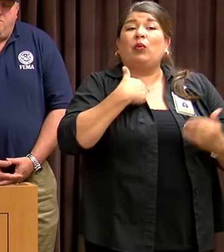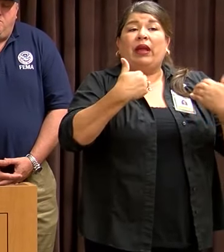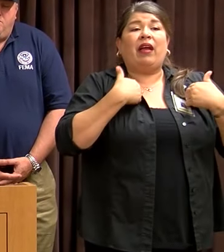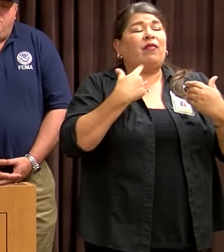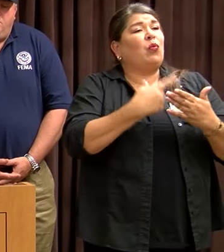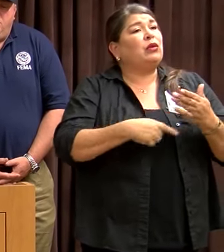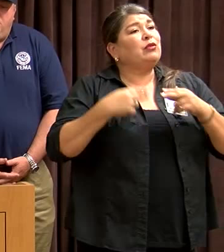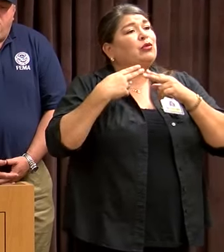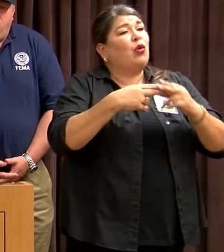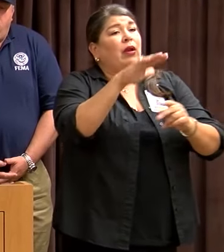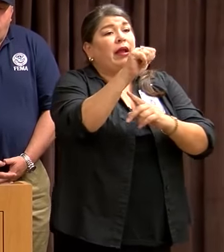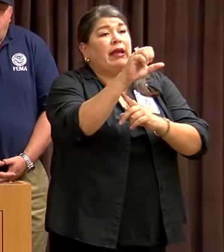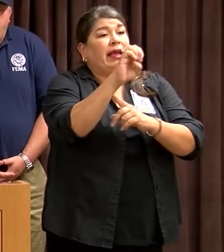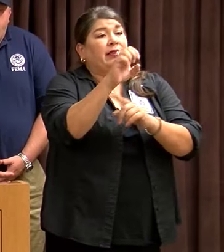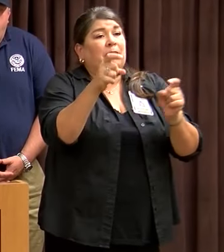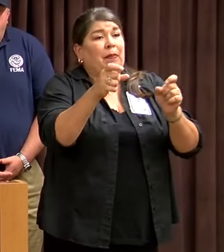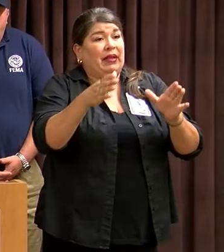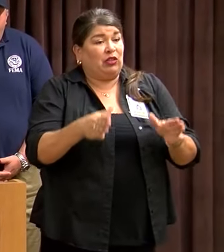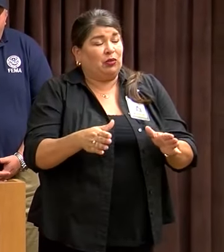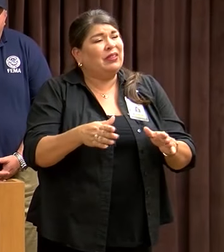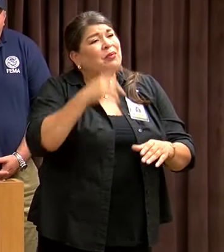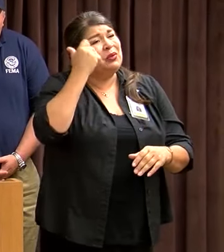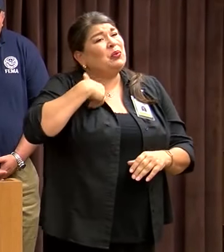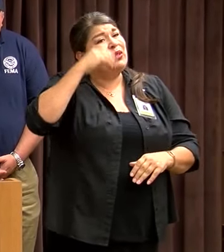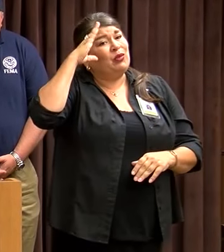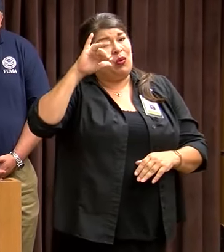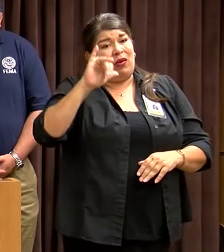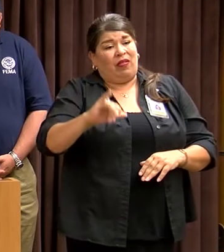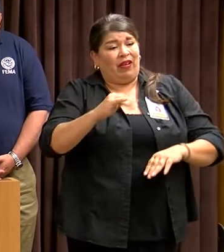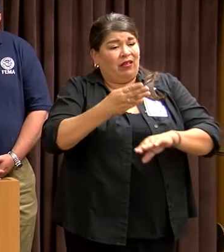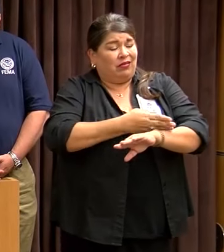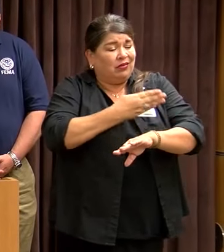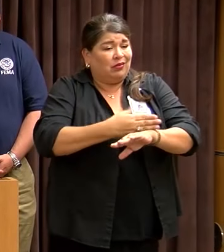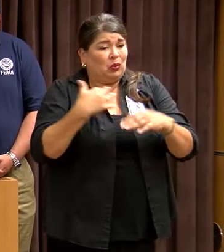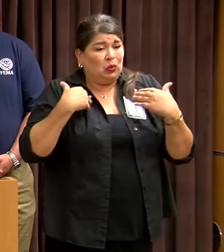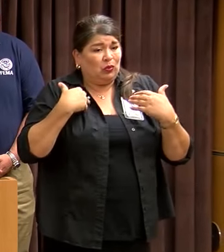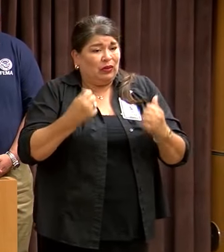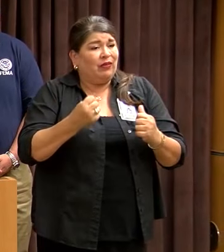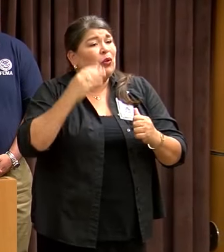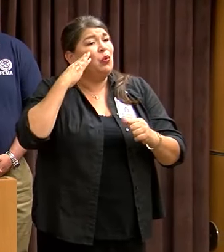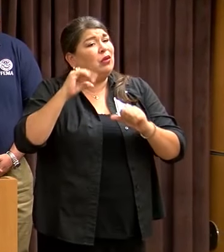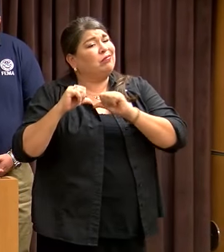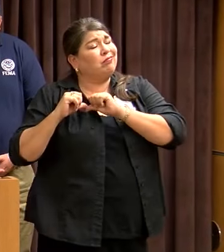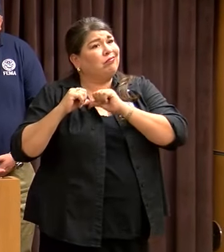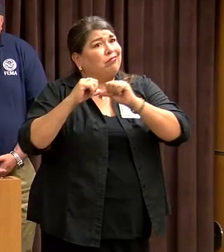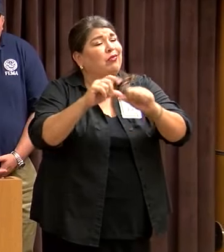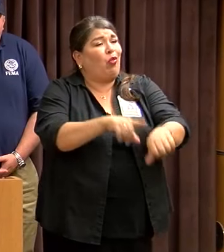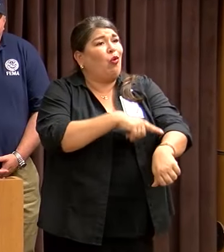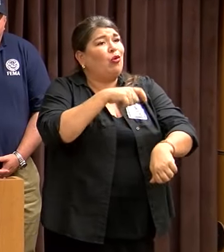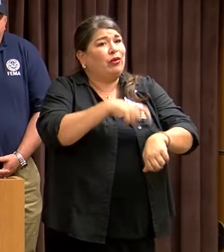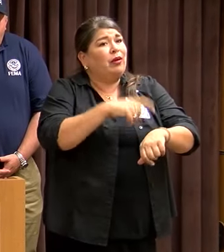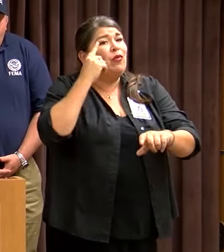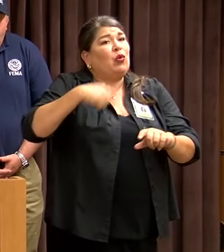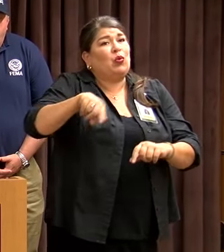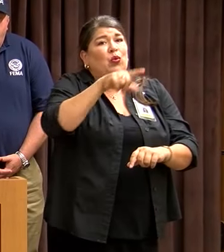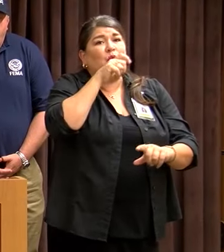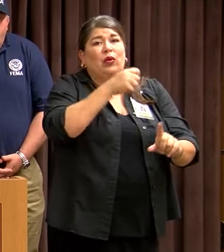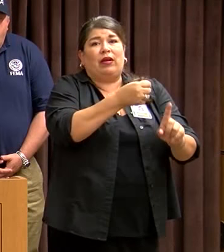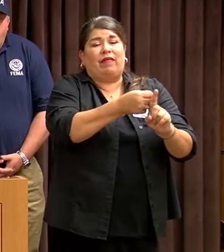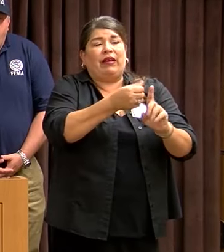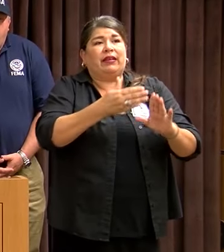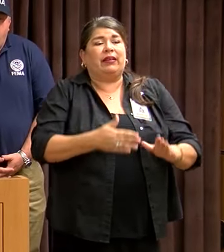management because we know that this is going to be a long-term recovery for those survivors that have been affected. As we talked about going